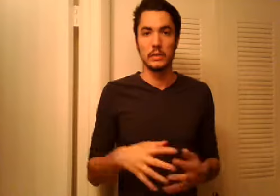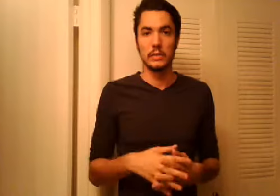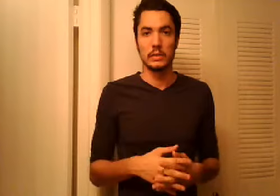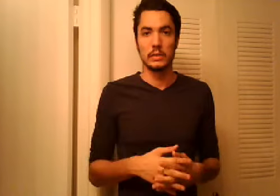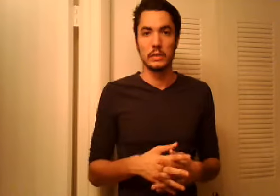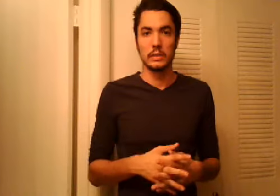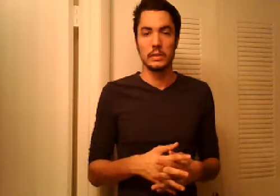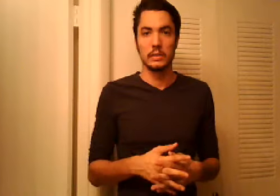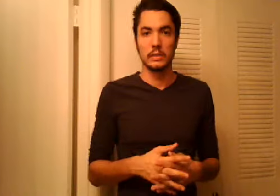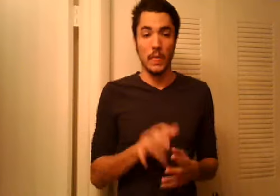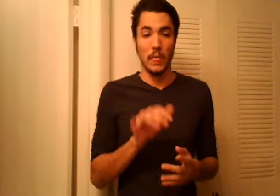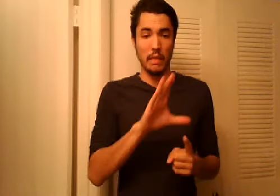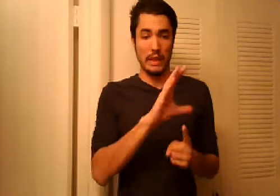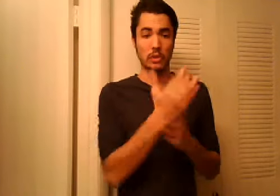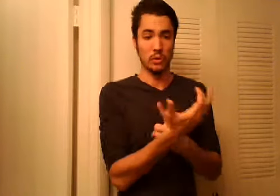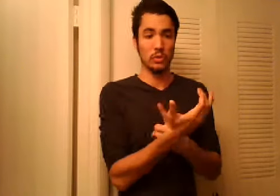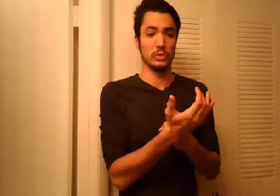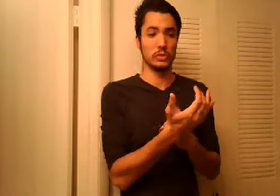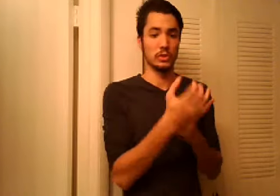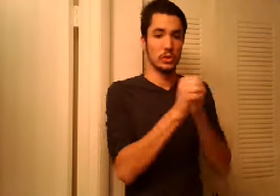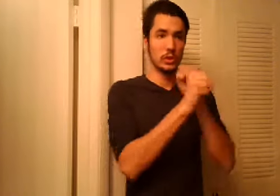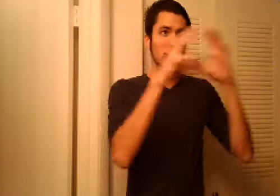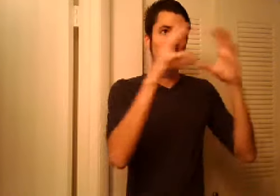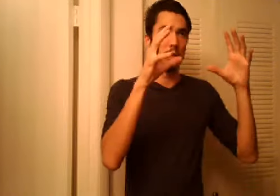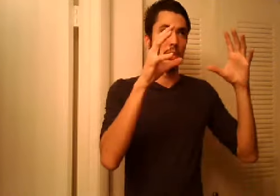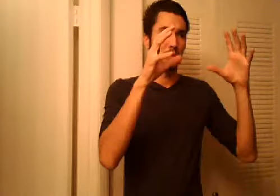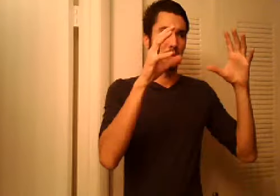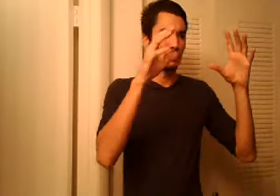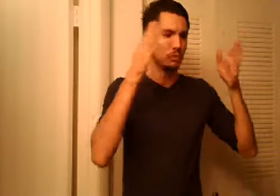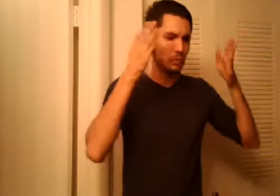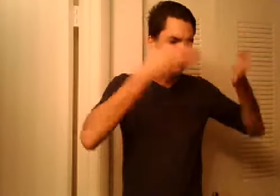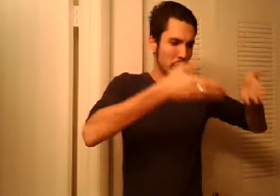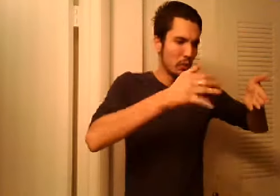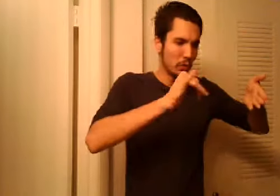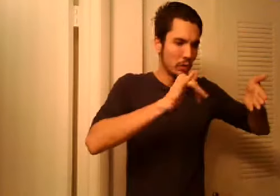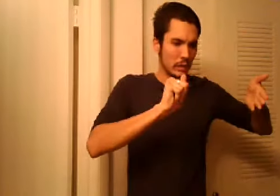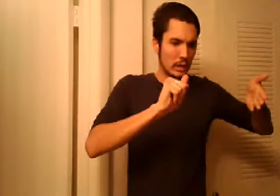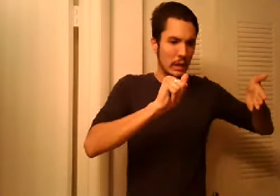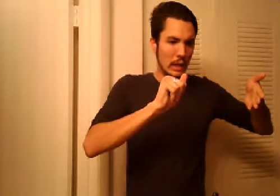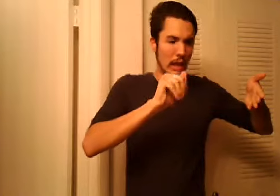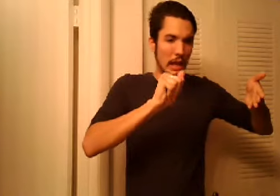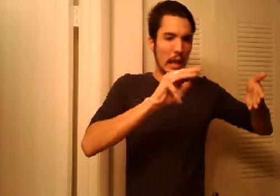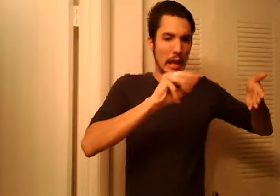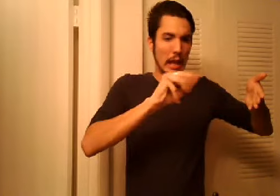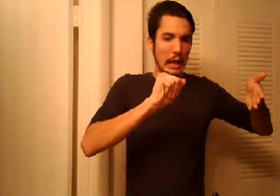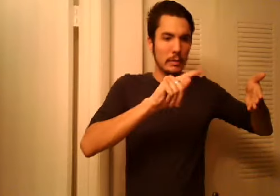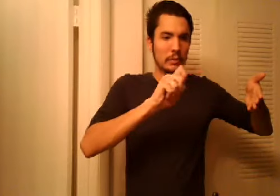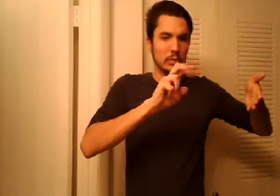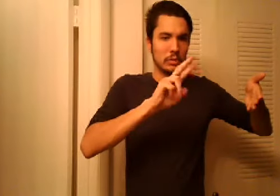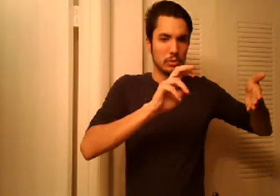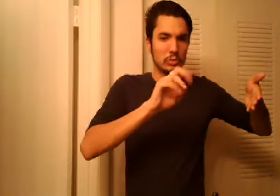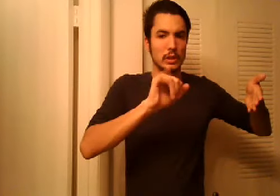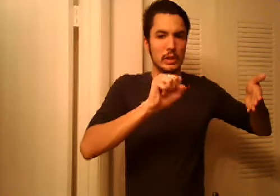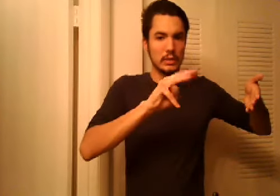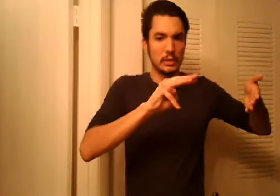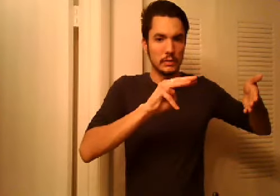And that cultural image around the notion of amateurism is reinforced in a variety of ways. It's reinforced through the values of amateurism